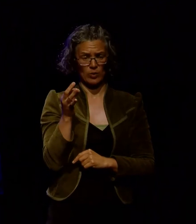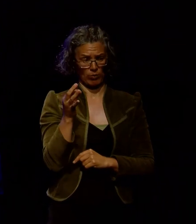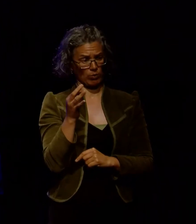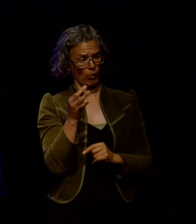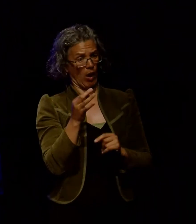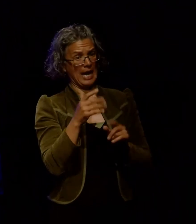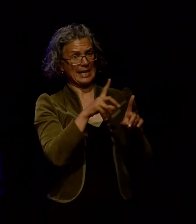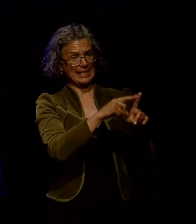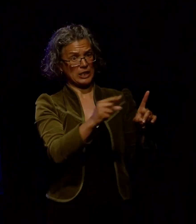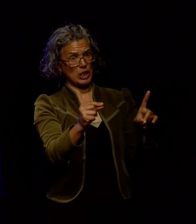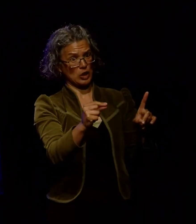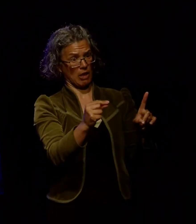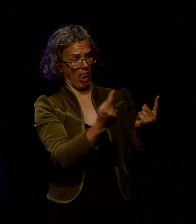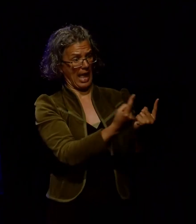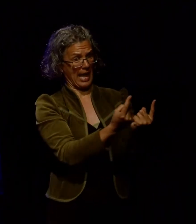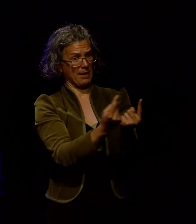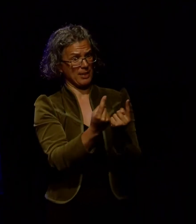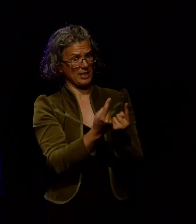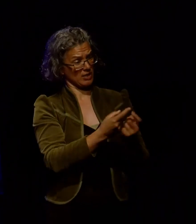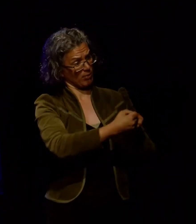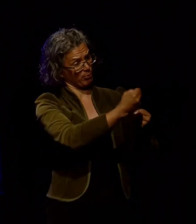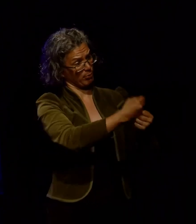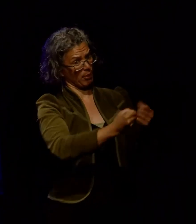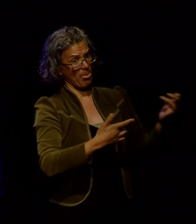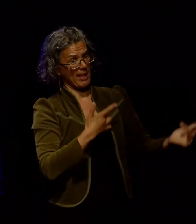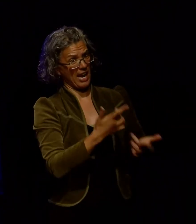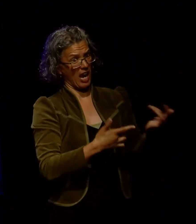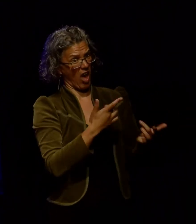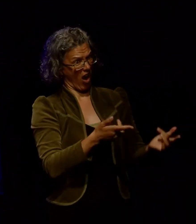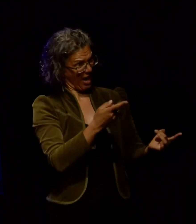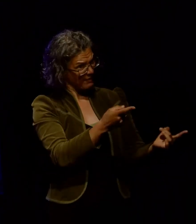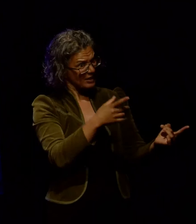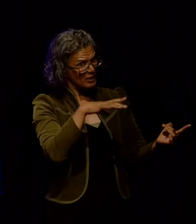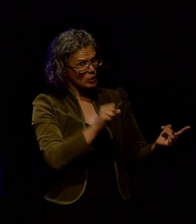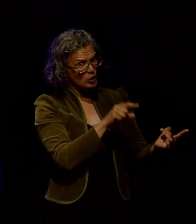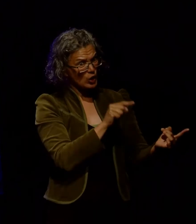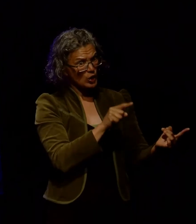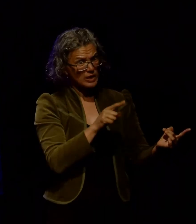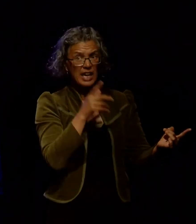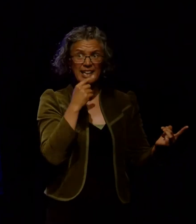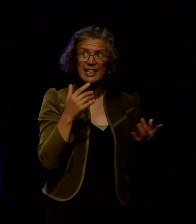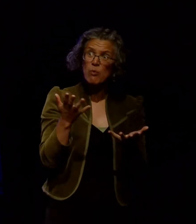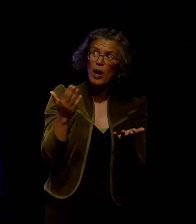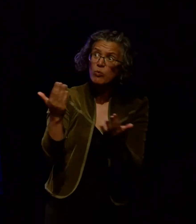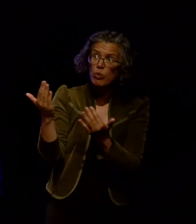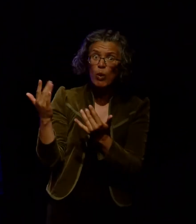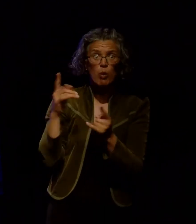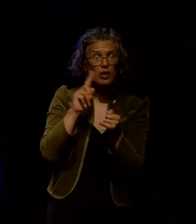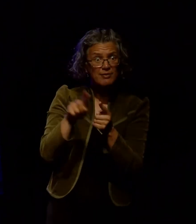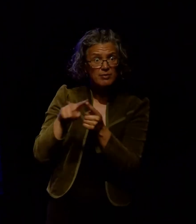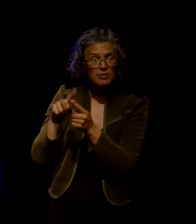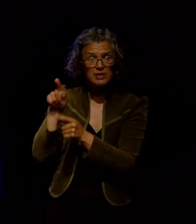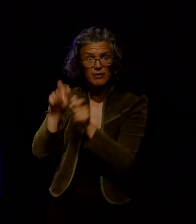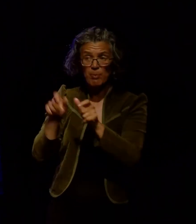of the digital elements be a key driver in their concept development? And by doing this, can we attract new audiences across multiple